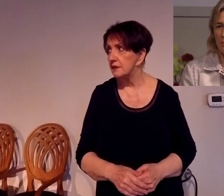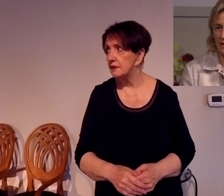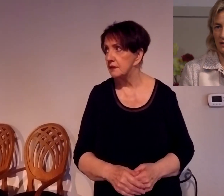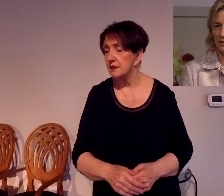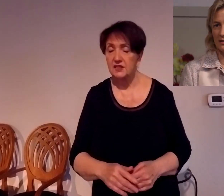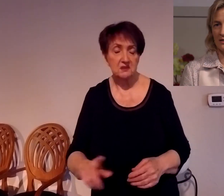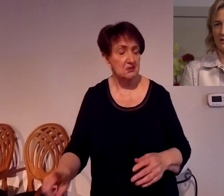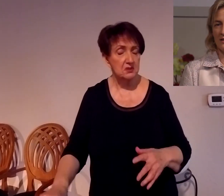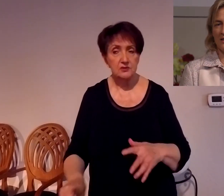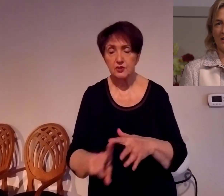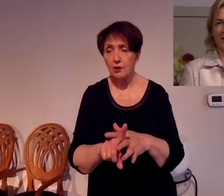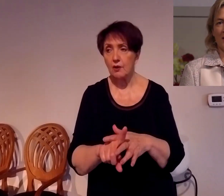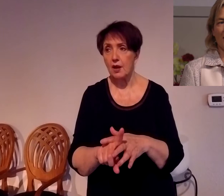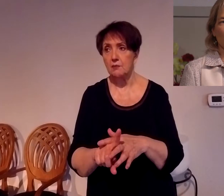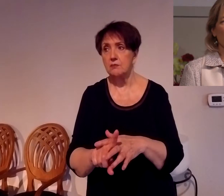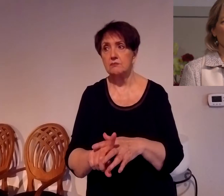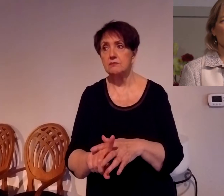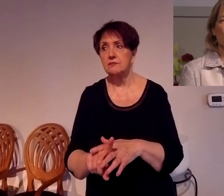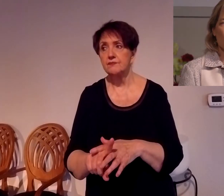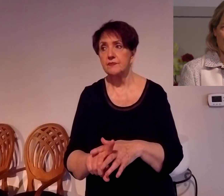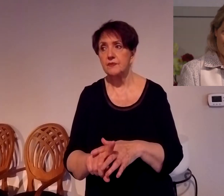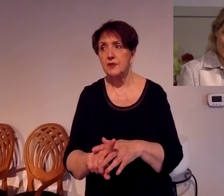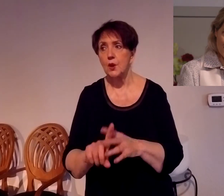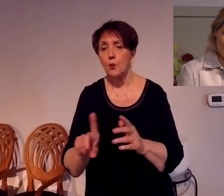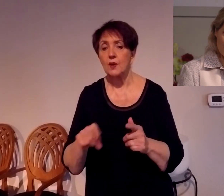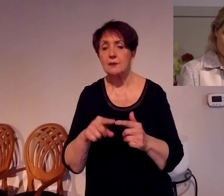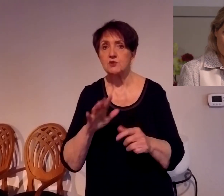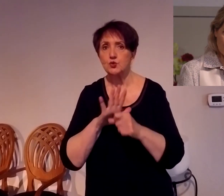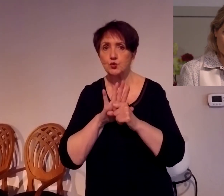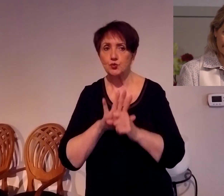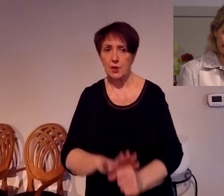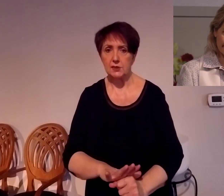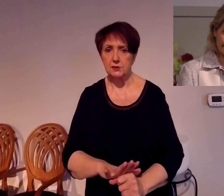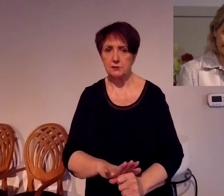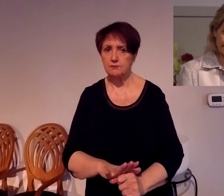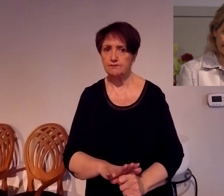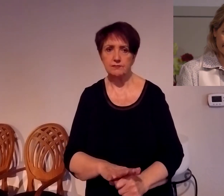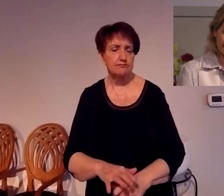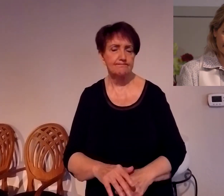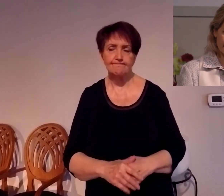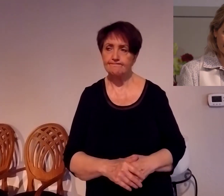show up when I'm stressed.